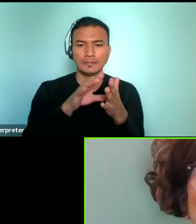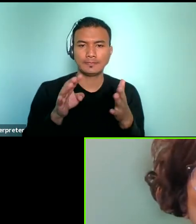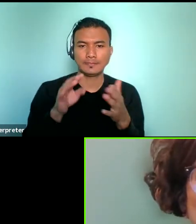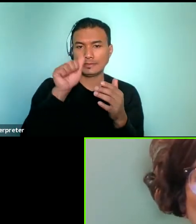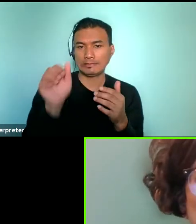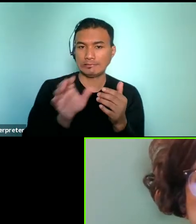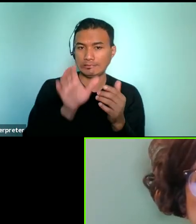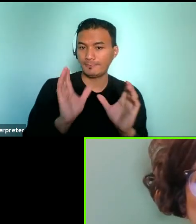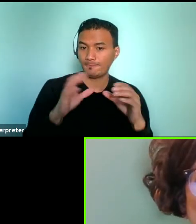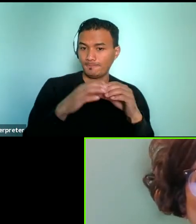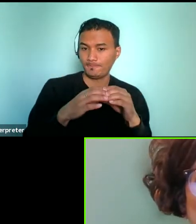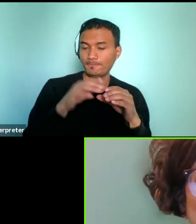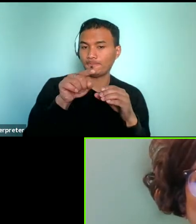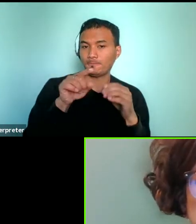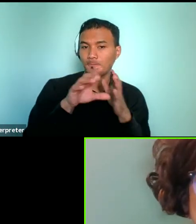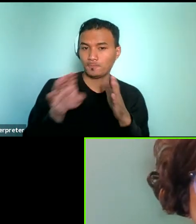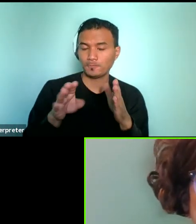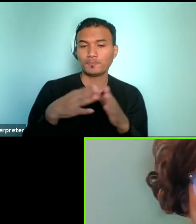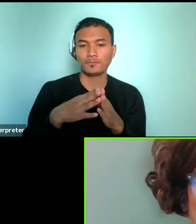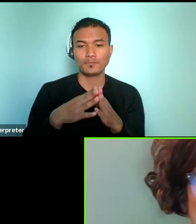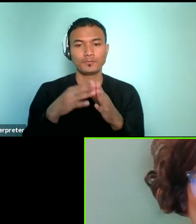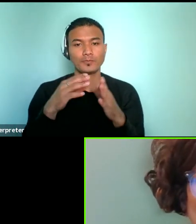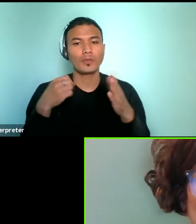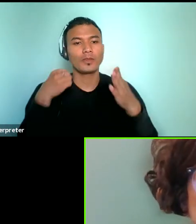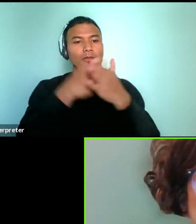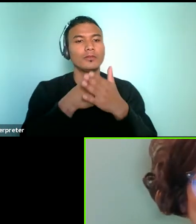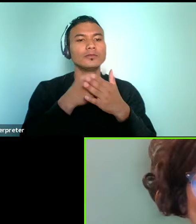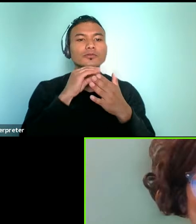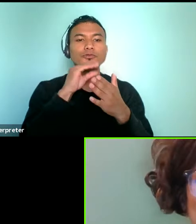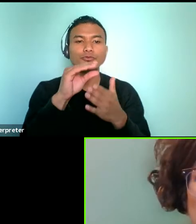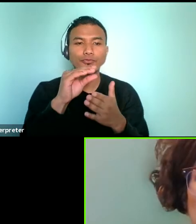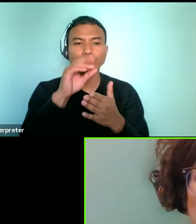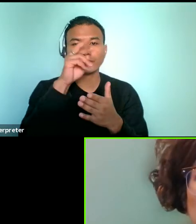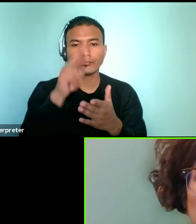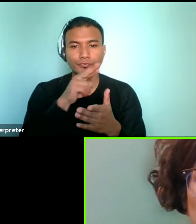Asia with regard to access to land for youth, and also